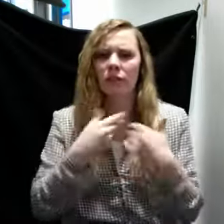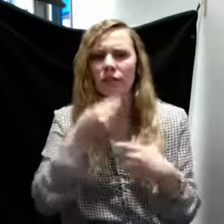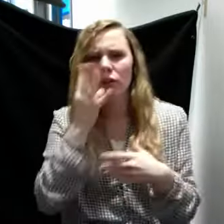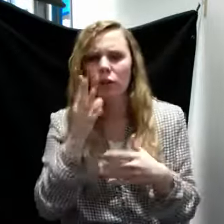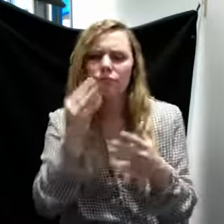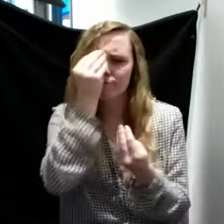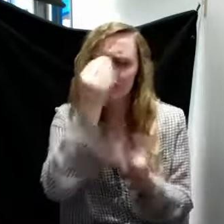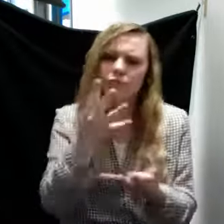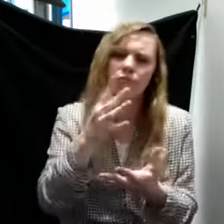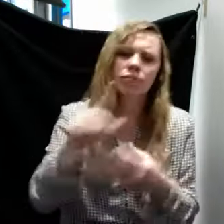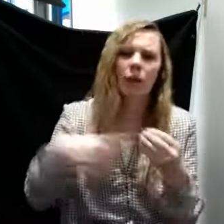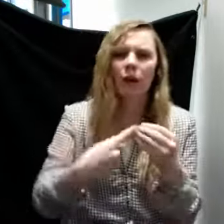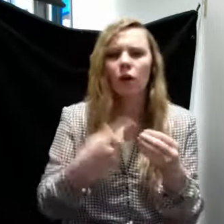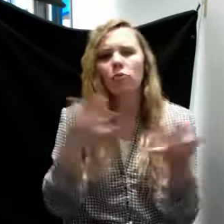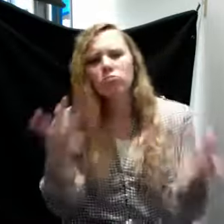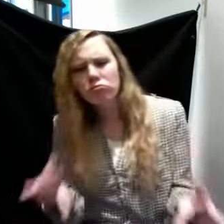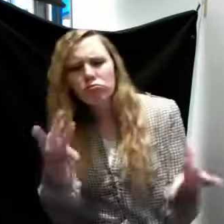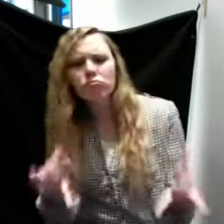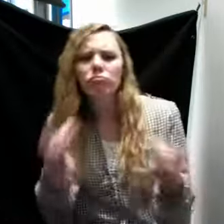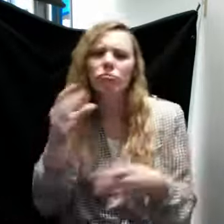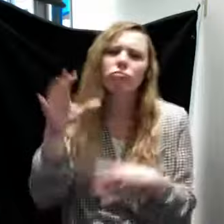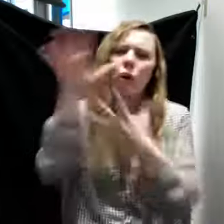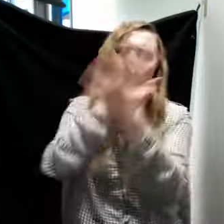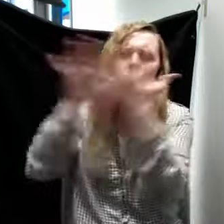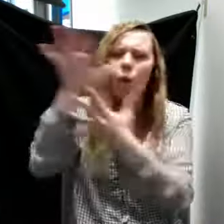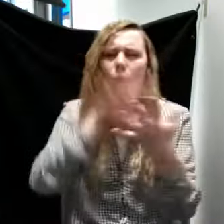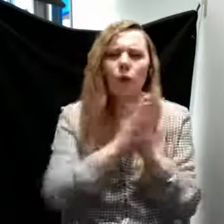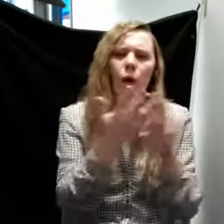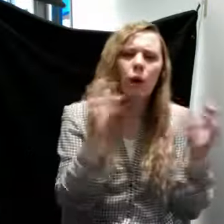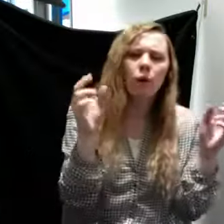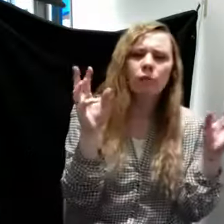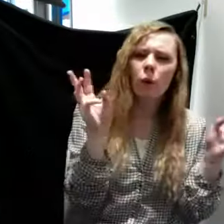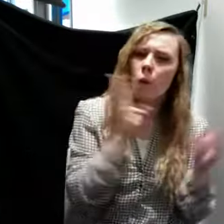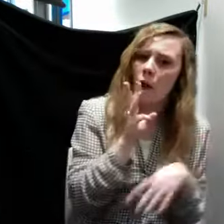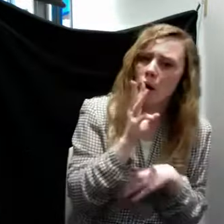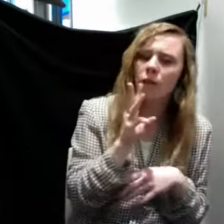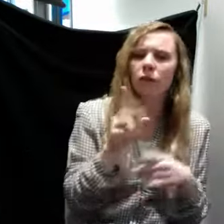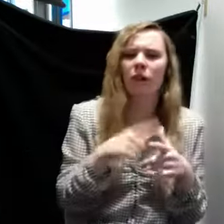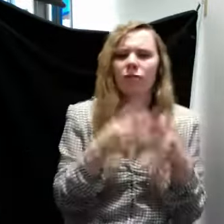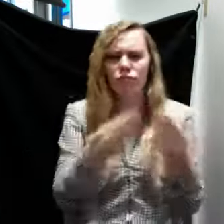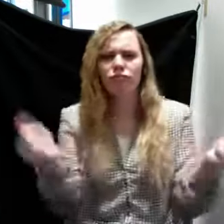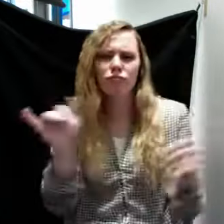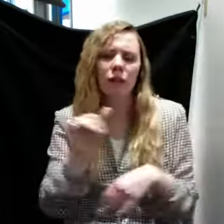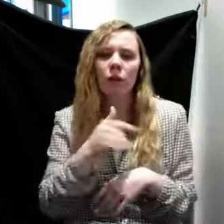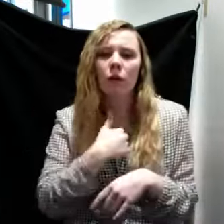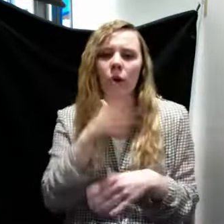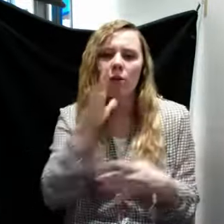over humidity, condensation, evaporation. What we're going to do today is go through and look at those. The first thing to do is in